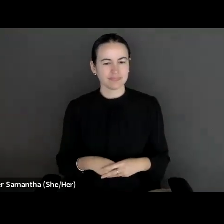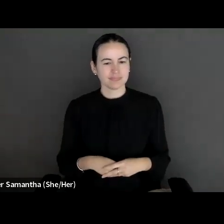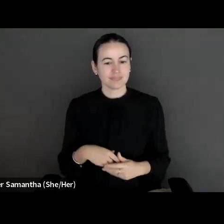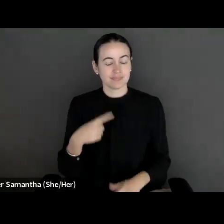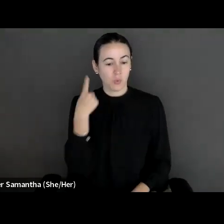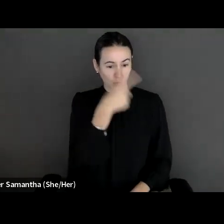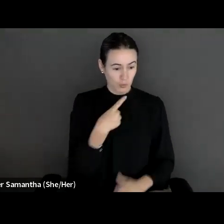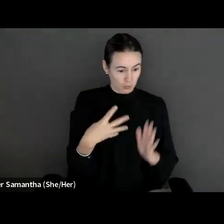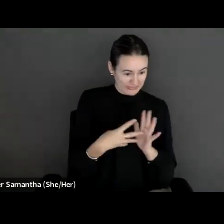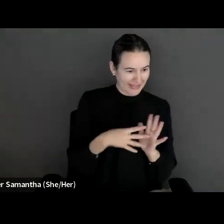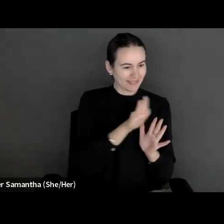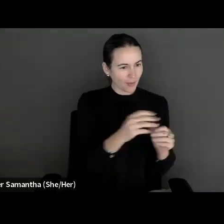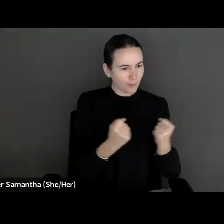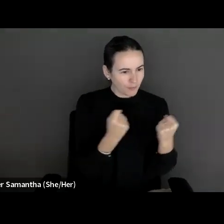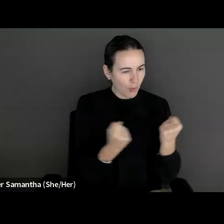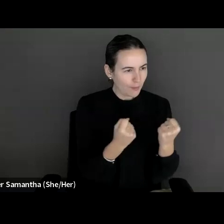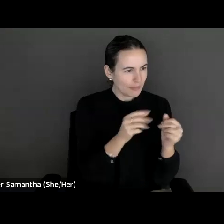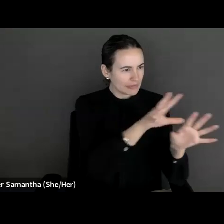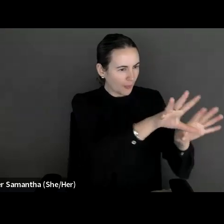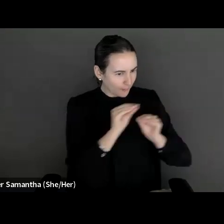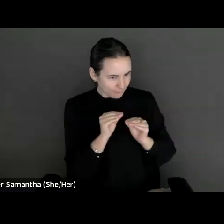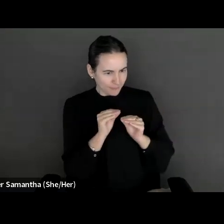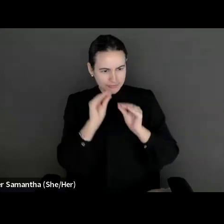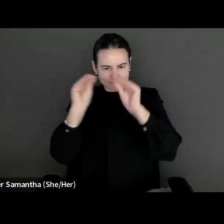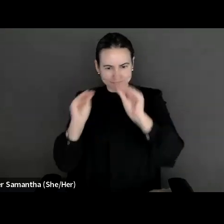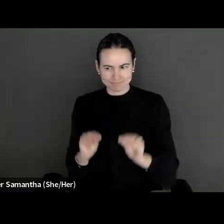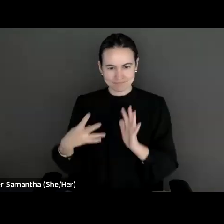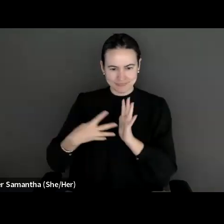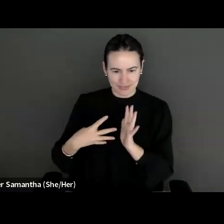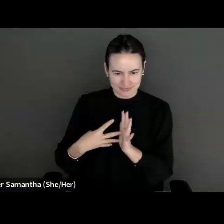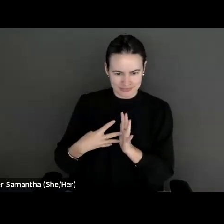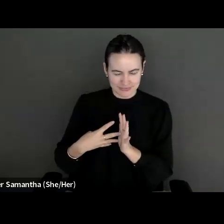used to create the rating scale, but measurement driven was different to